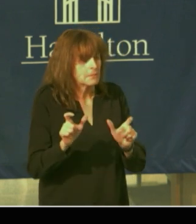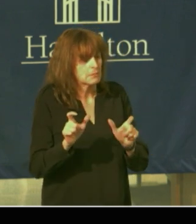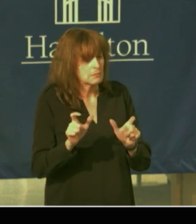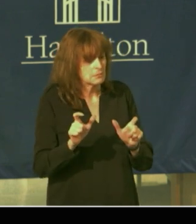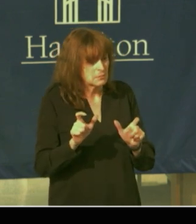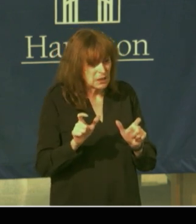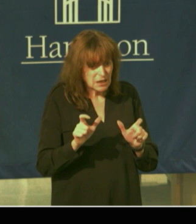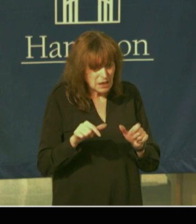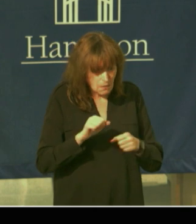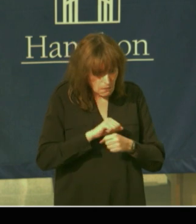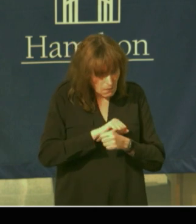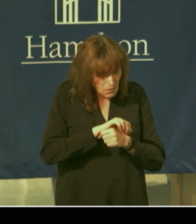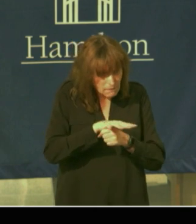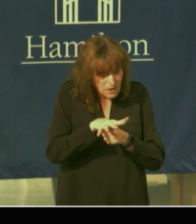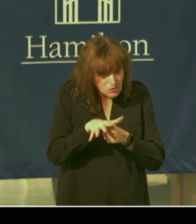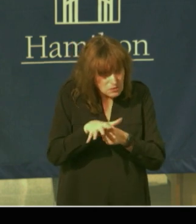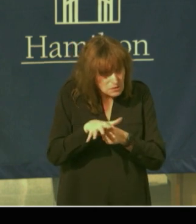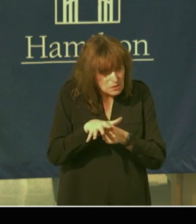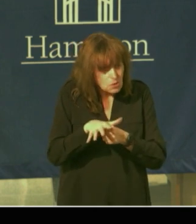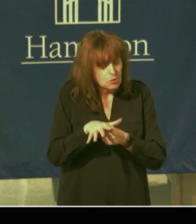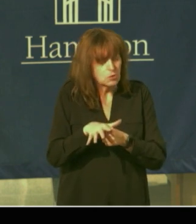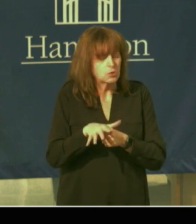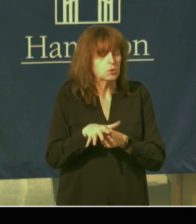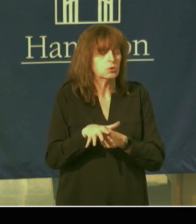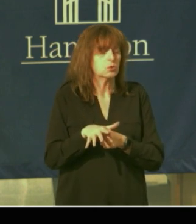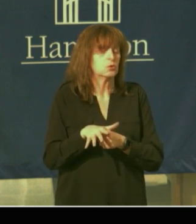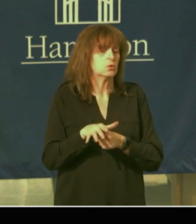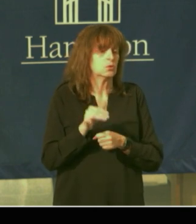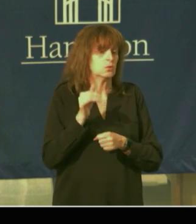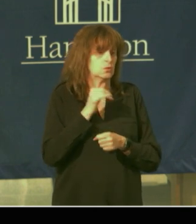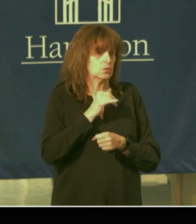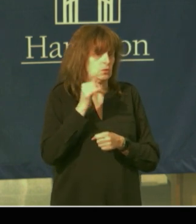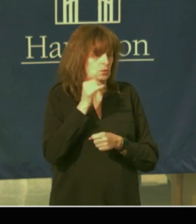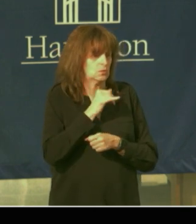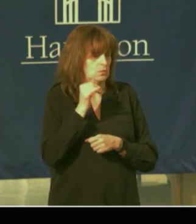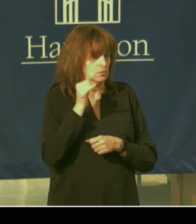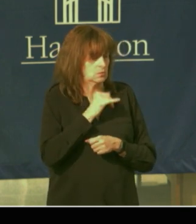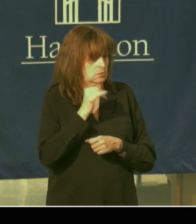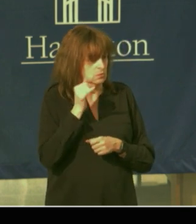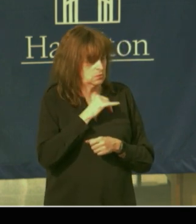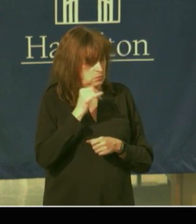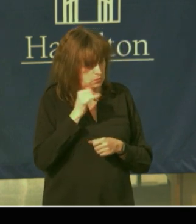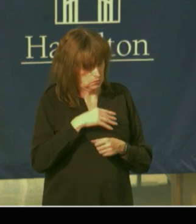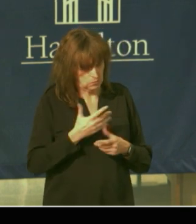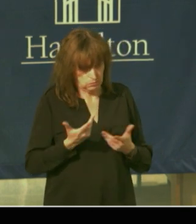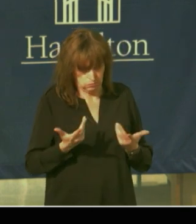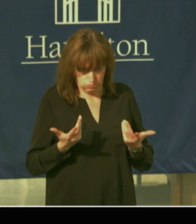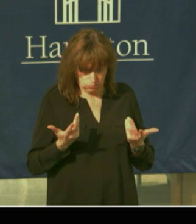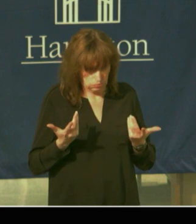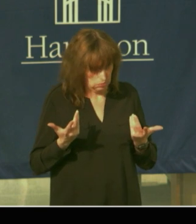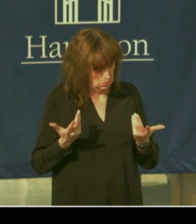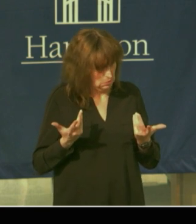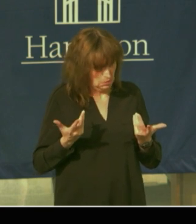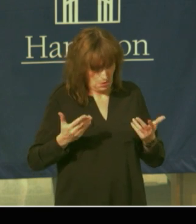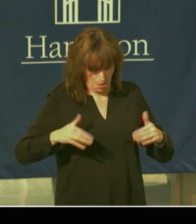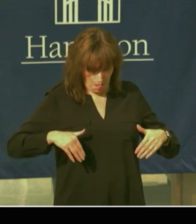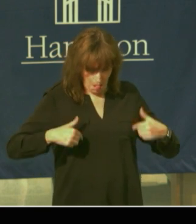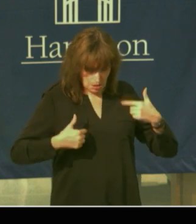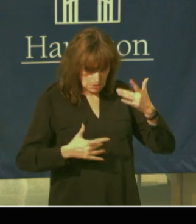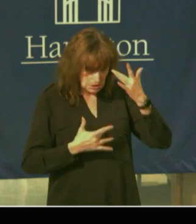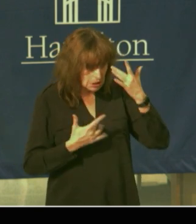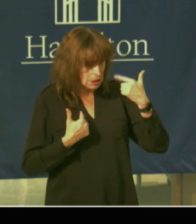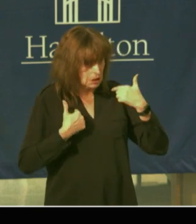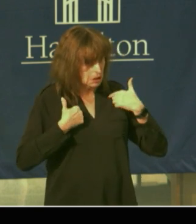that for upwards of the 24 hours before somebody becomes symptomatic, you can transmit